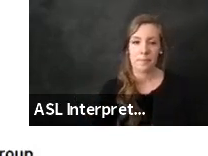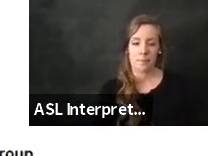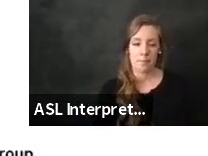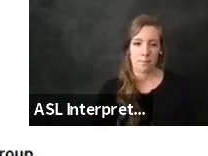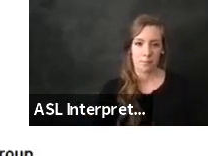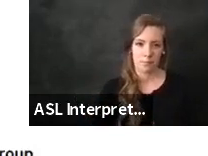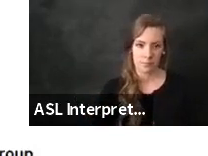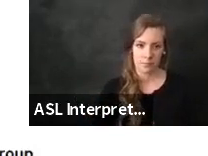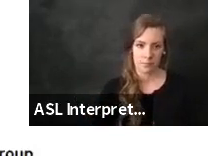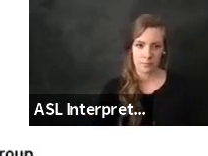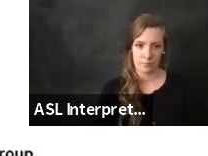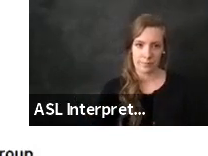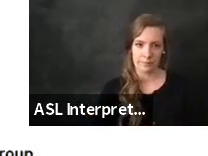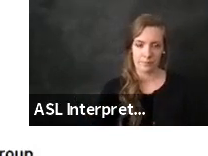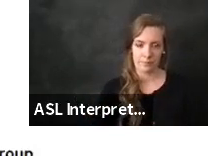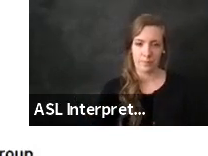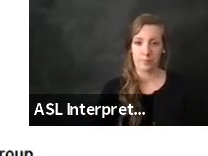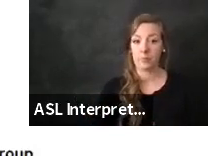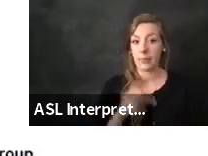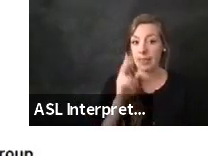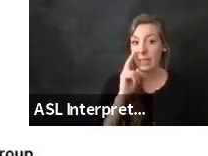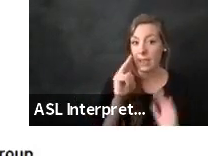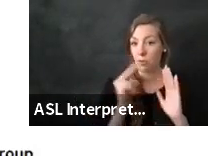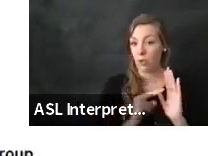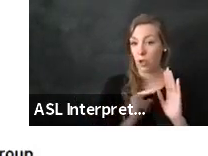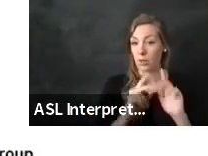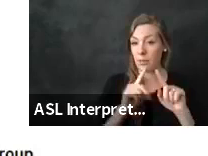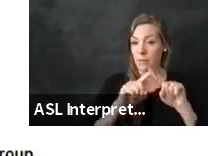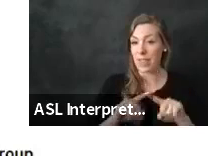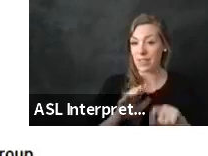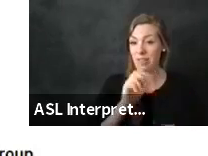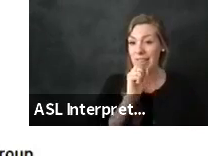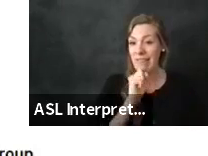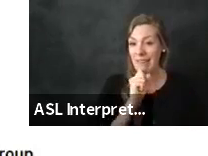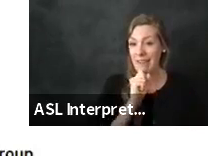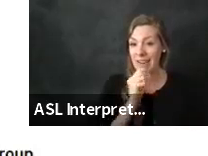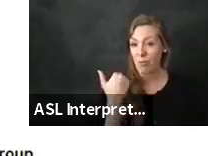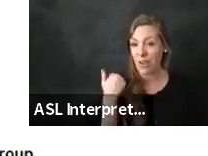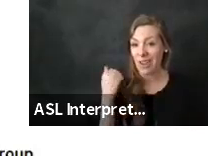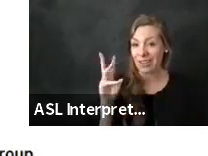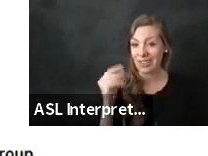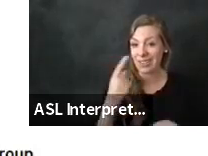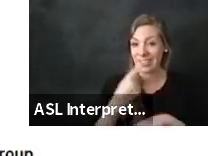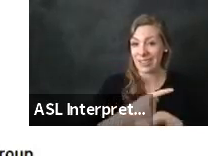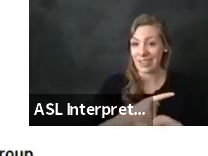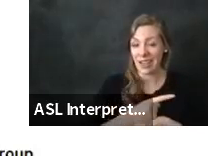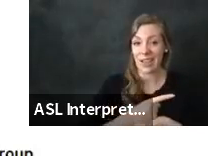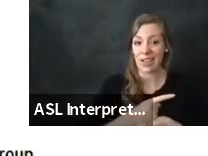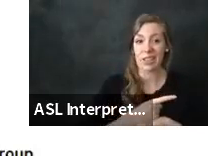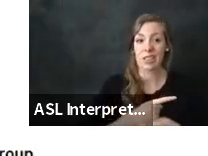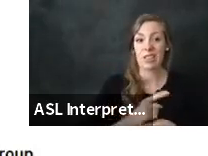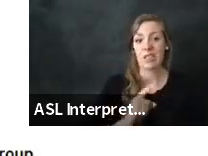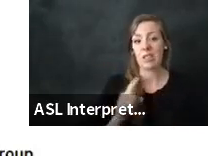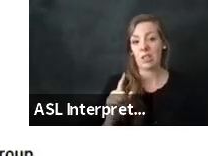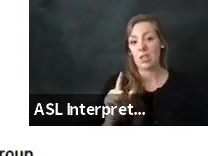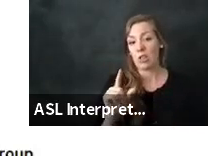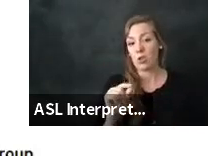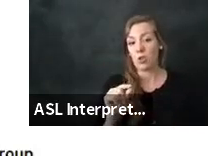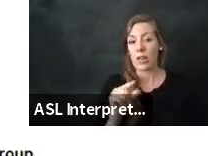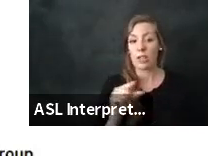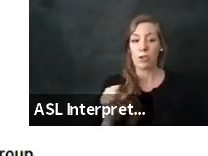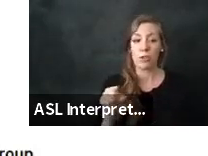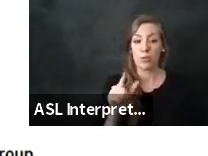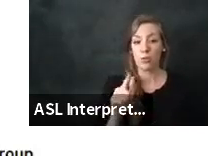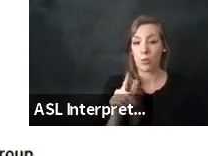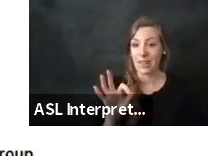Looking at cases by age in the past 60 days, we continue to see the majority of cases in the 20 to 29-year-old and 30